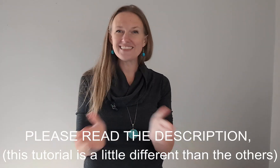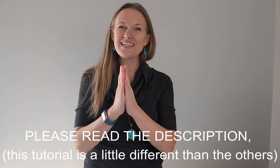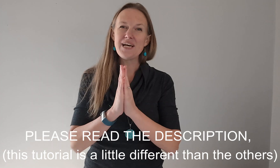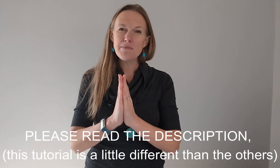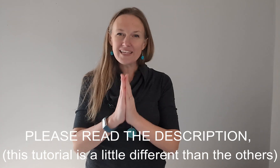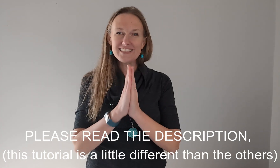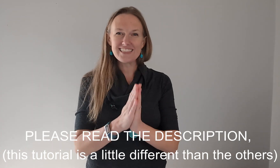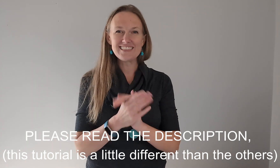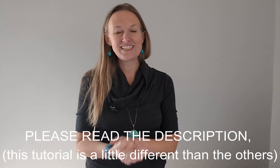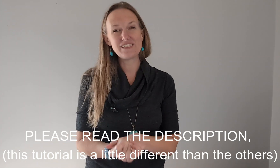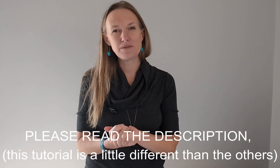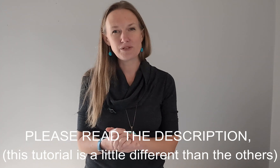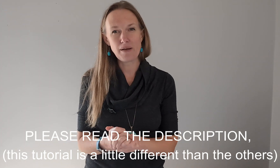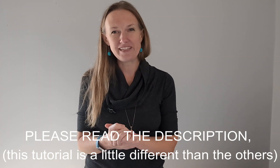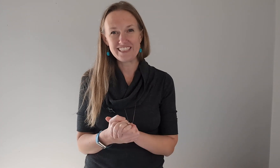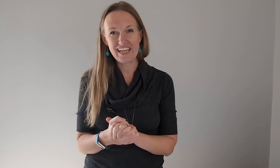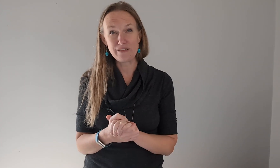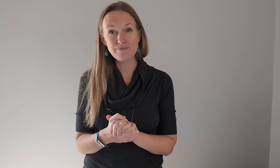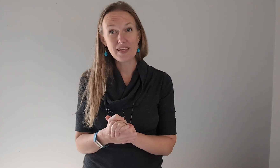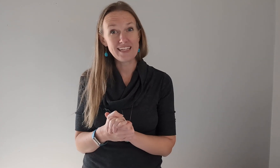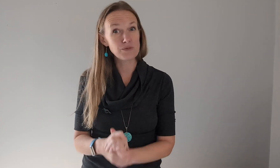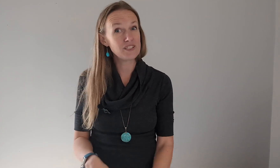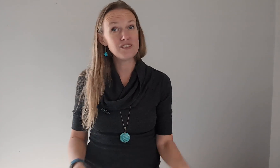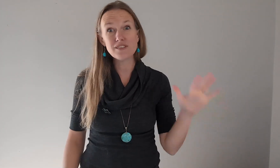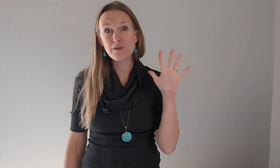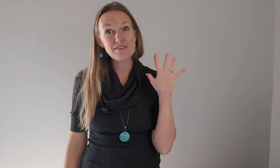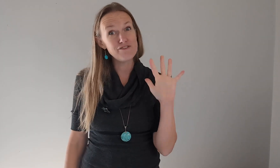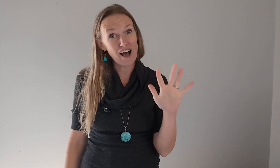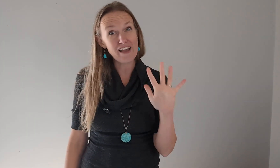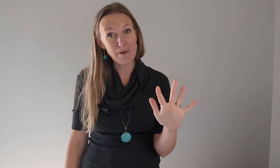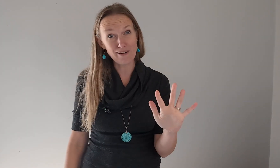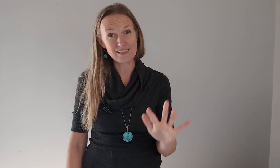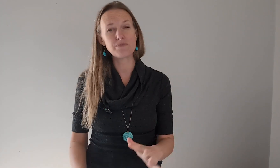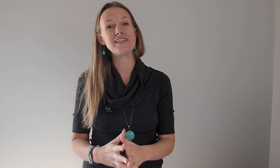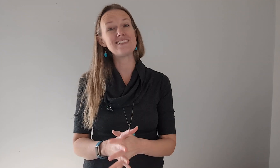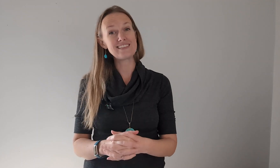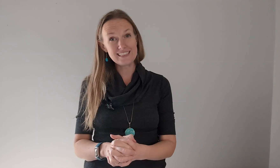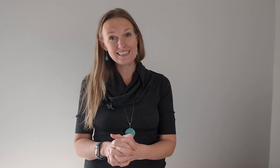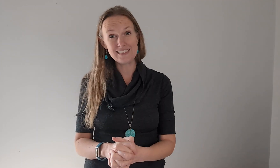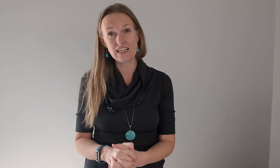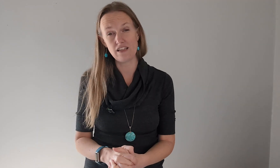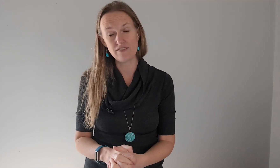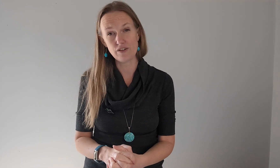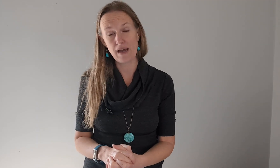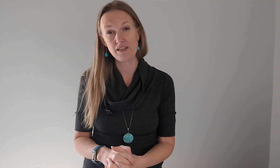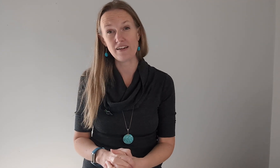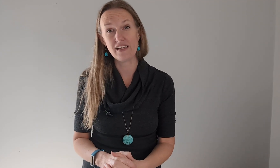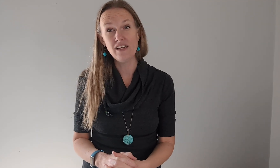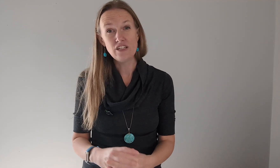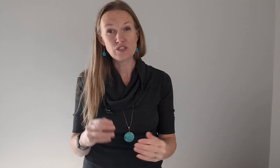least, please consider subscribing to the channel. Okay, so we're going to do this one in 5 parts because there is a lot of vocabulary. So